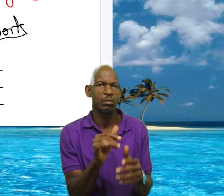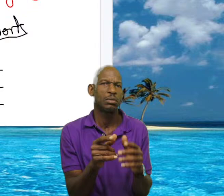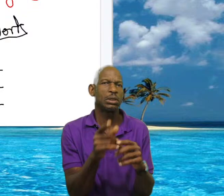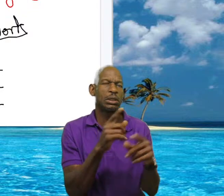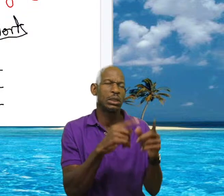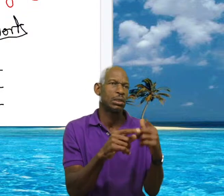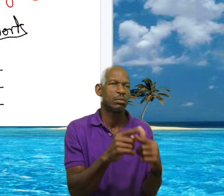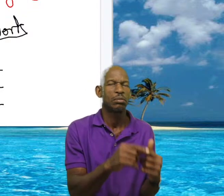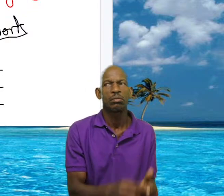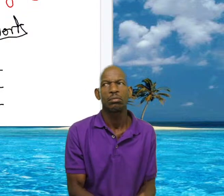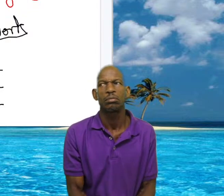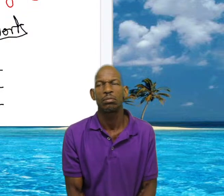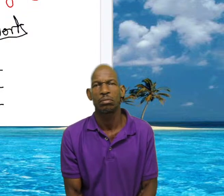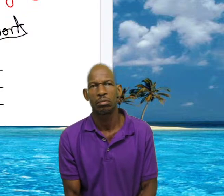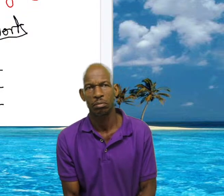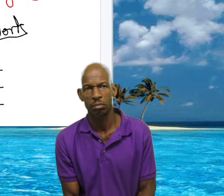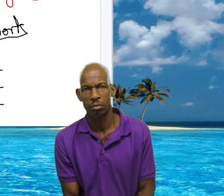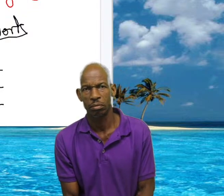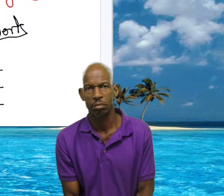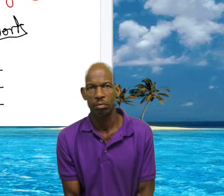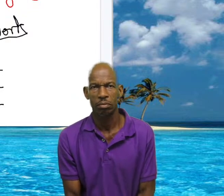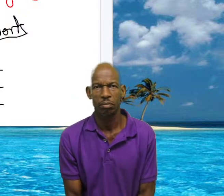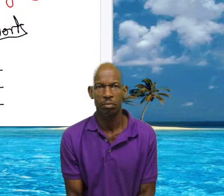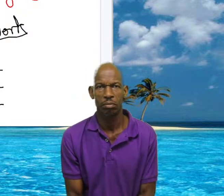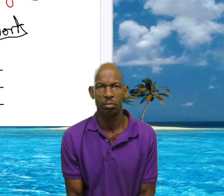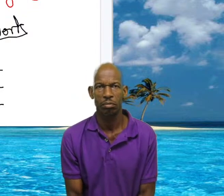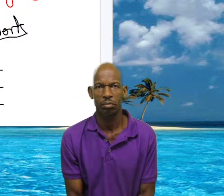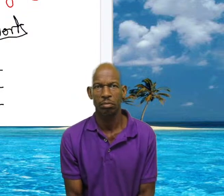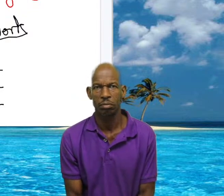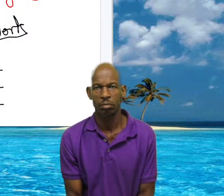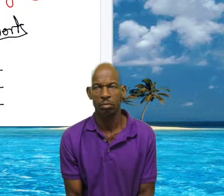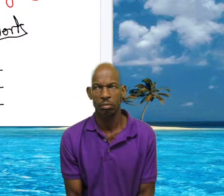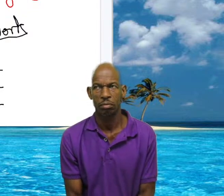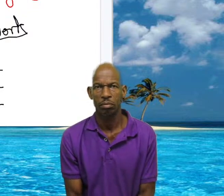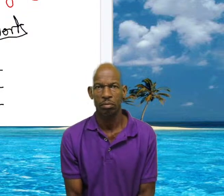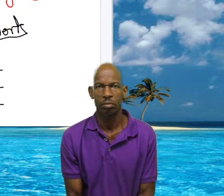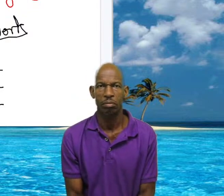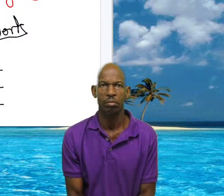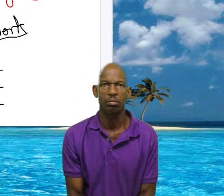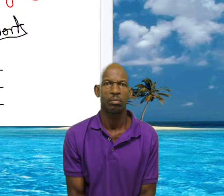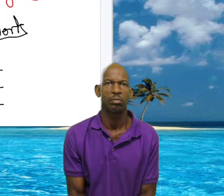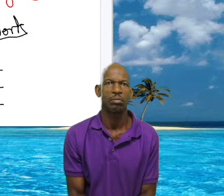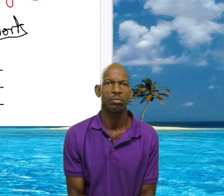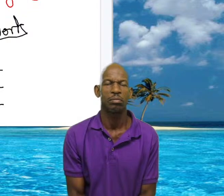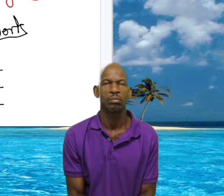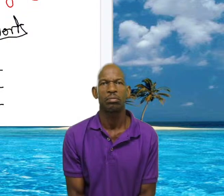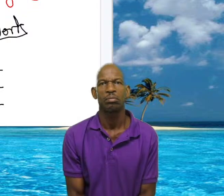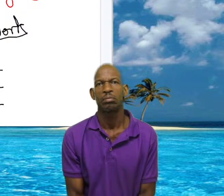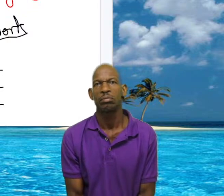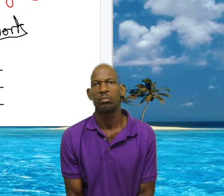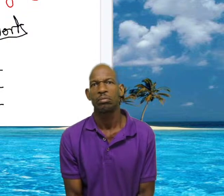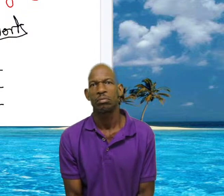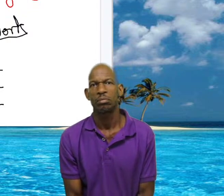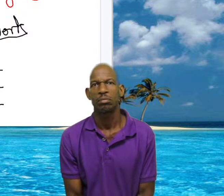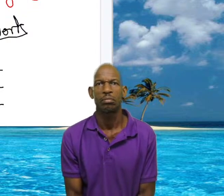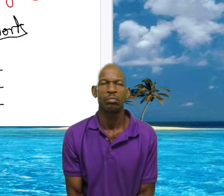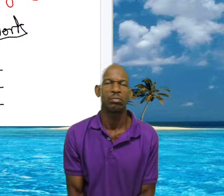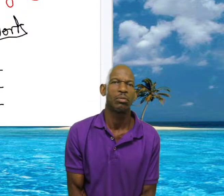same, or in terms of identifying the sign, the difference in the sign is that you will move. So if I'm going